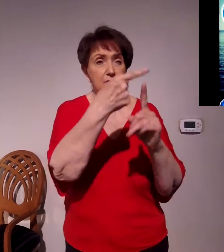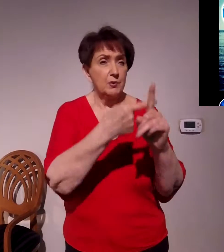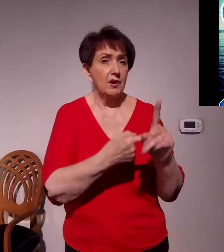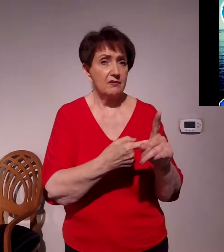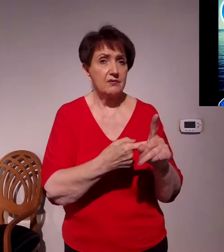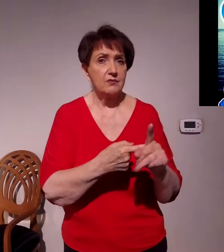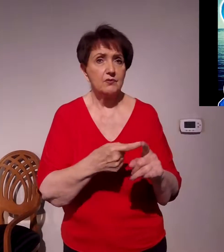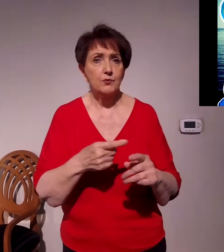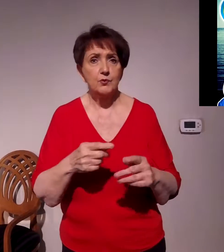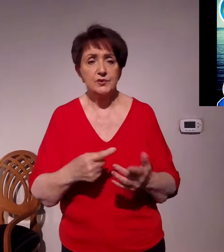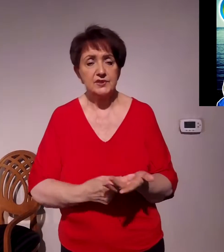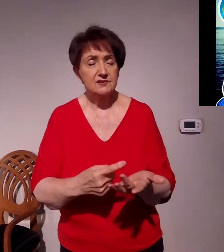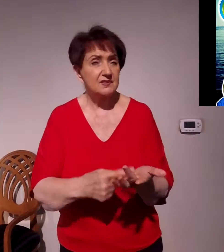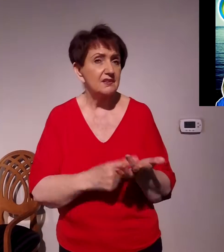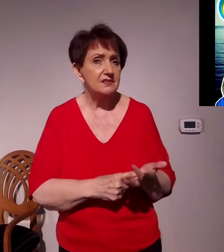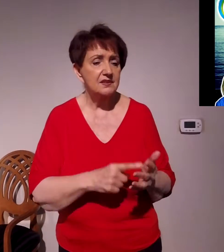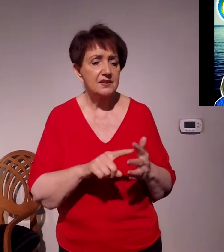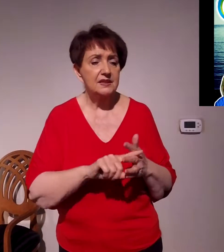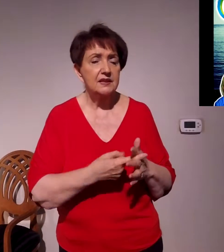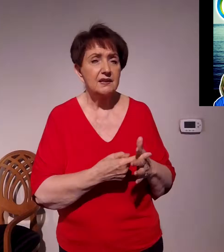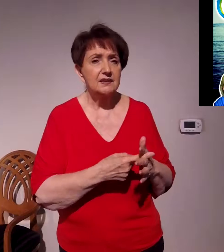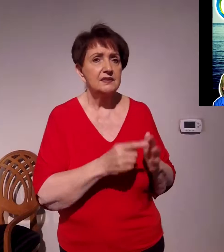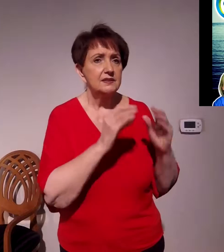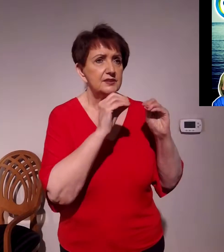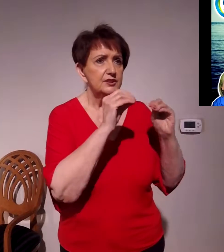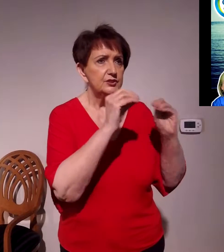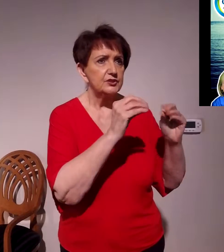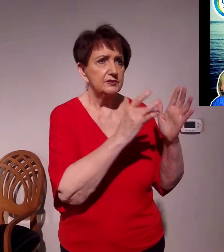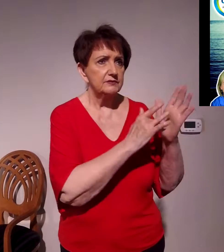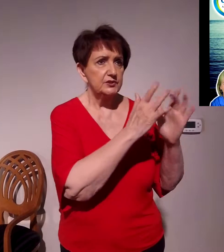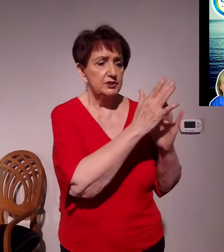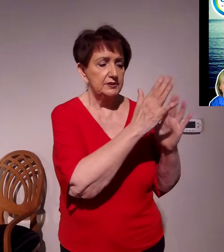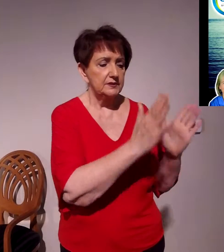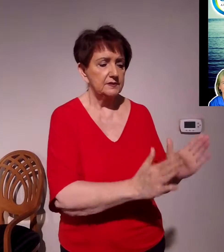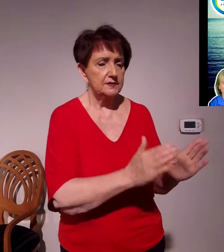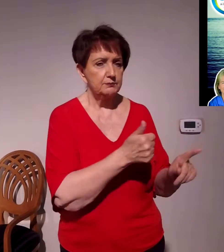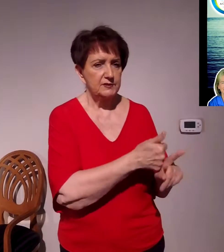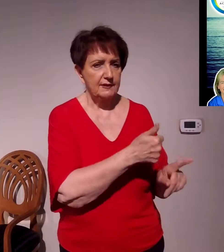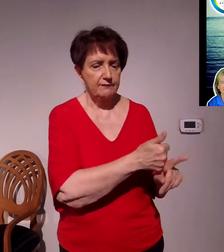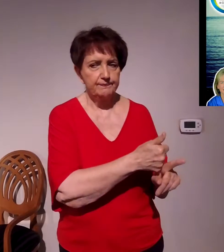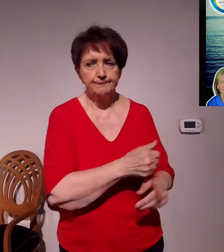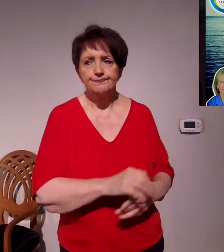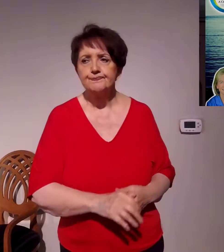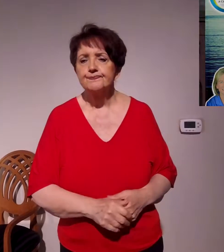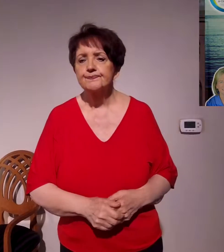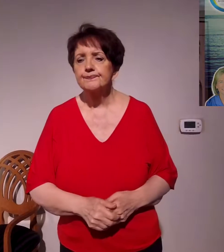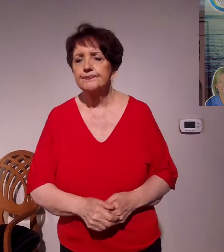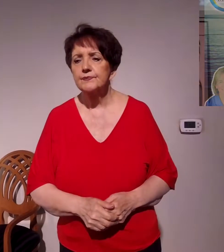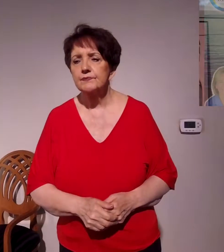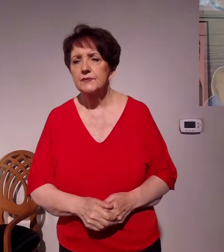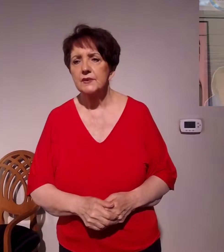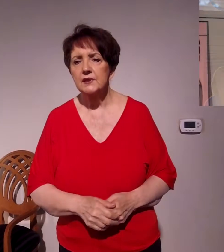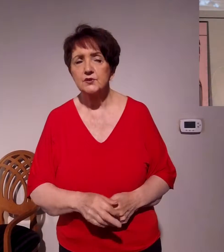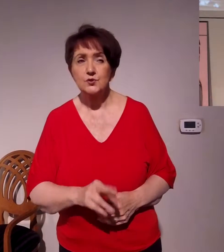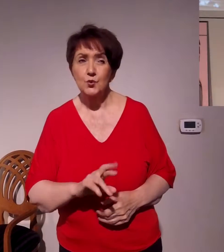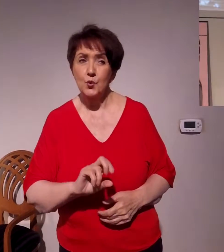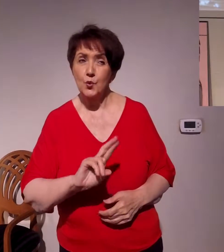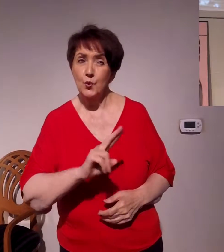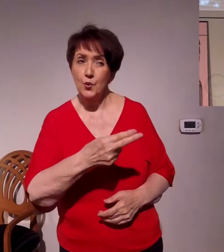about igniting the teachings of Jesus. And it's a rich